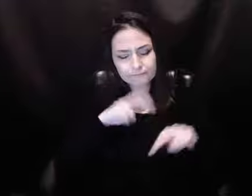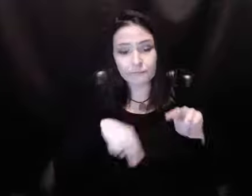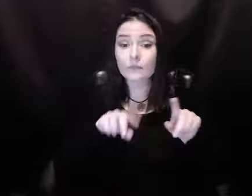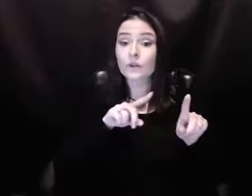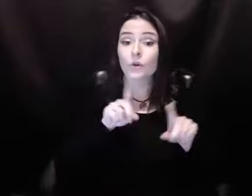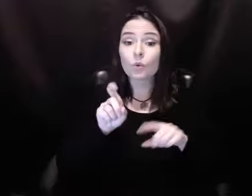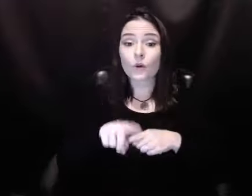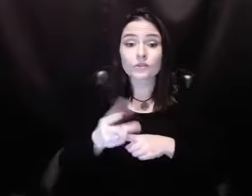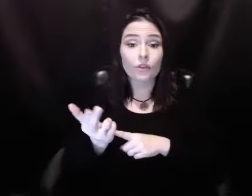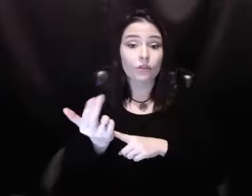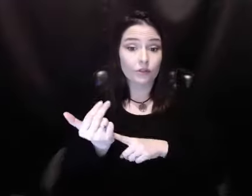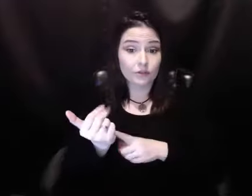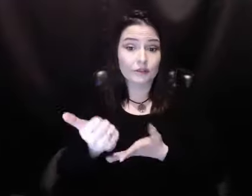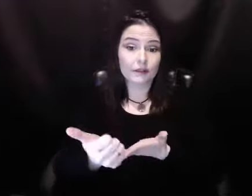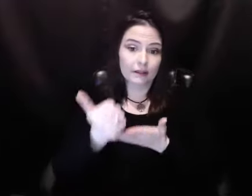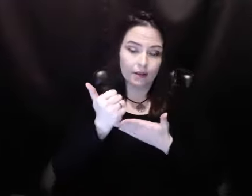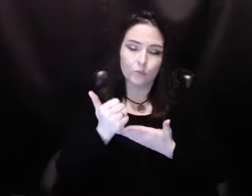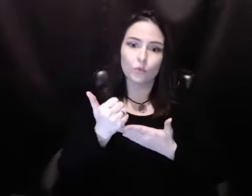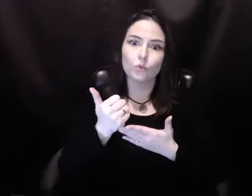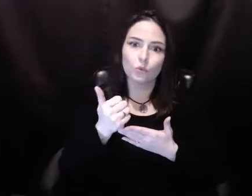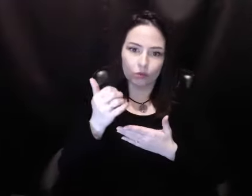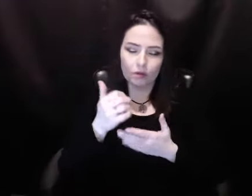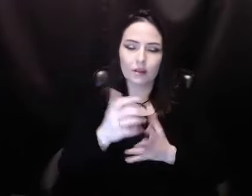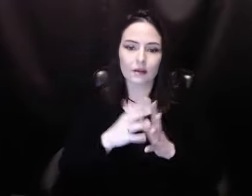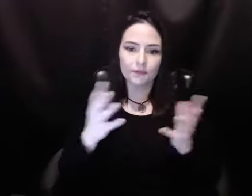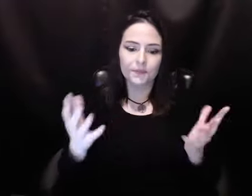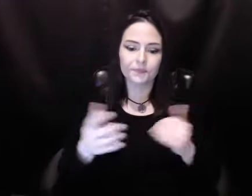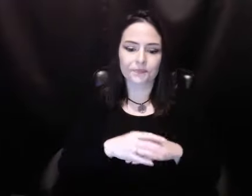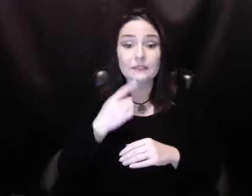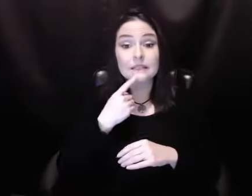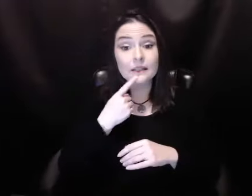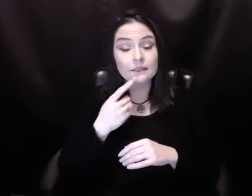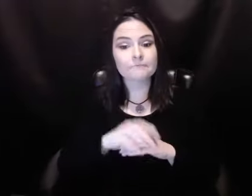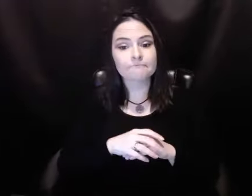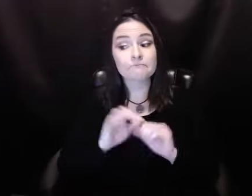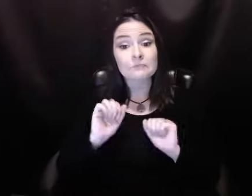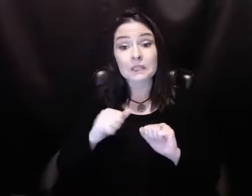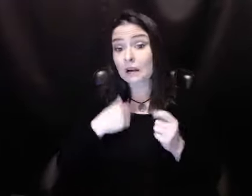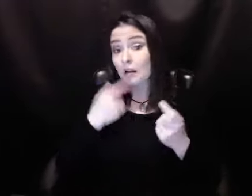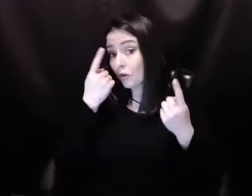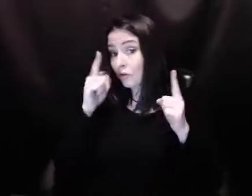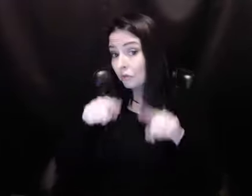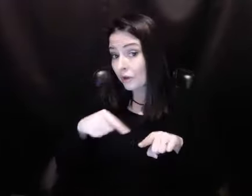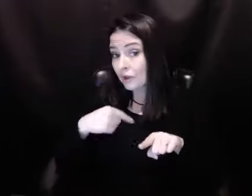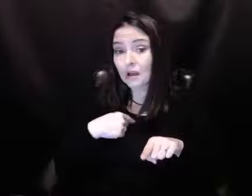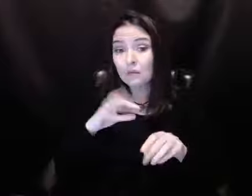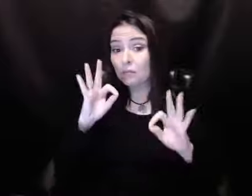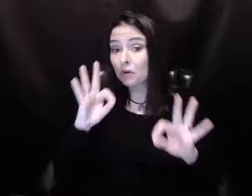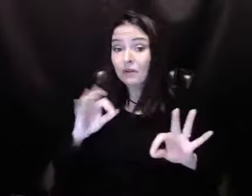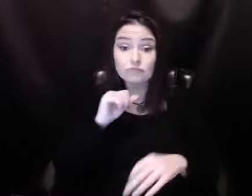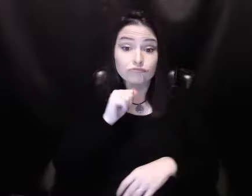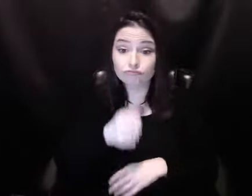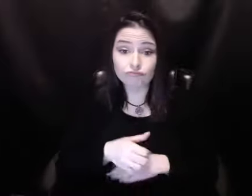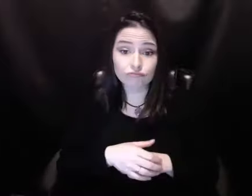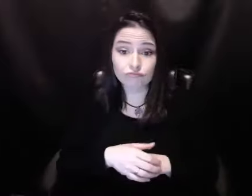admission, I was literally on my knees, thanking him for having brought me that far in my journey of